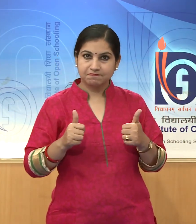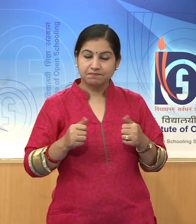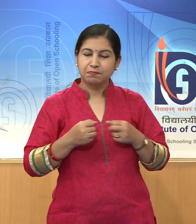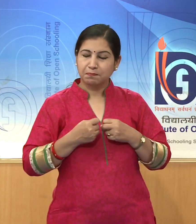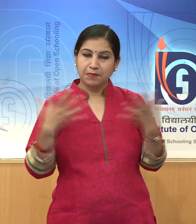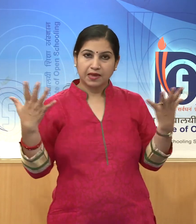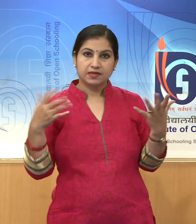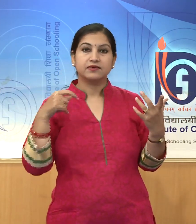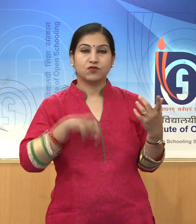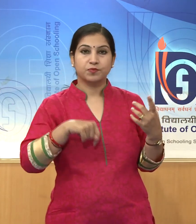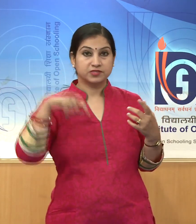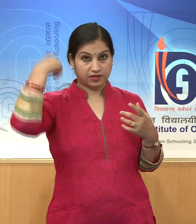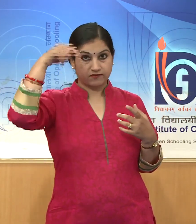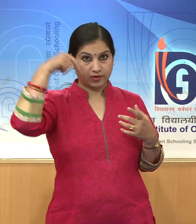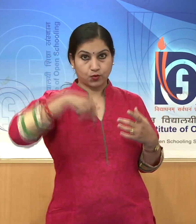a lot from the video.